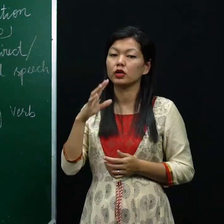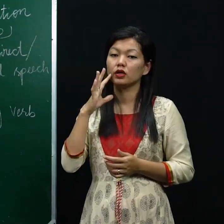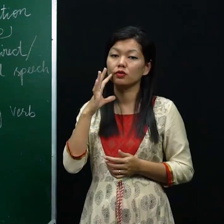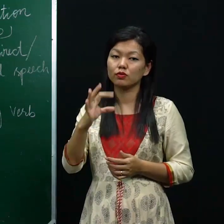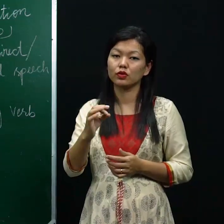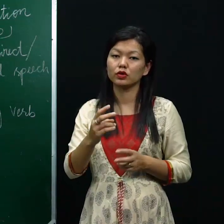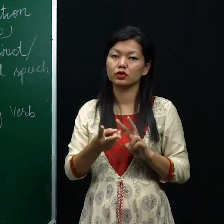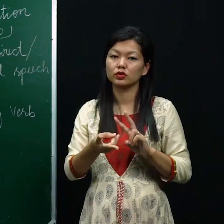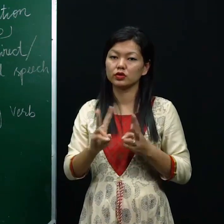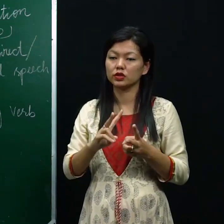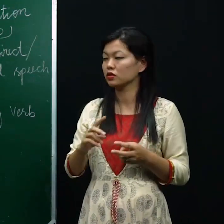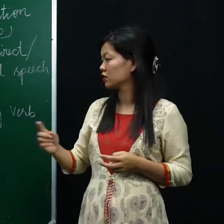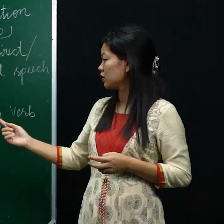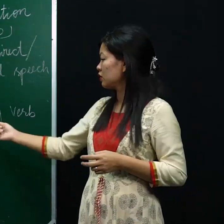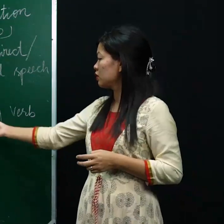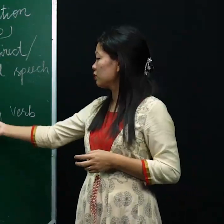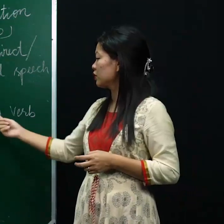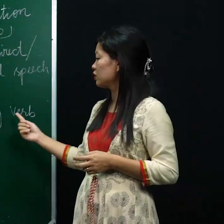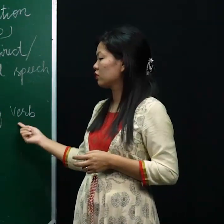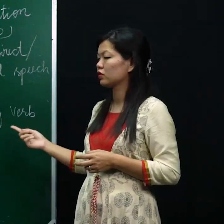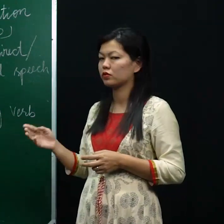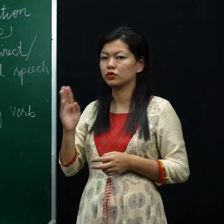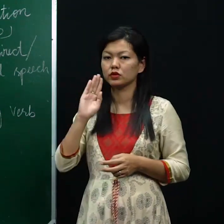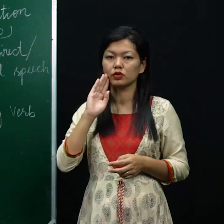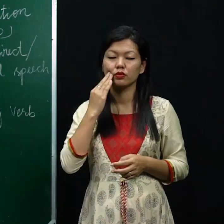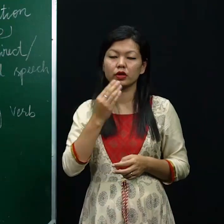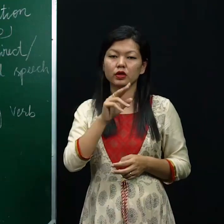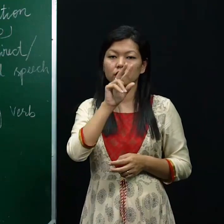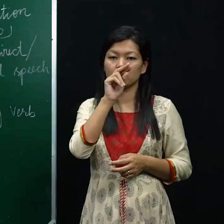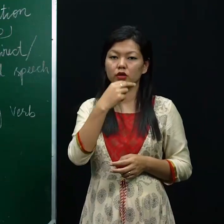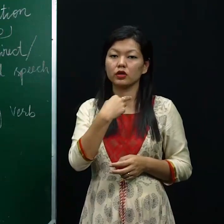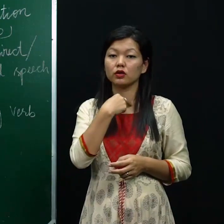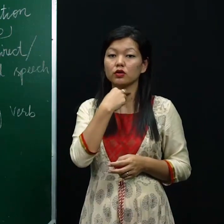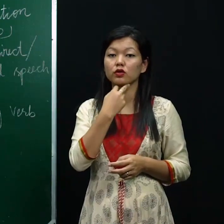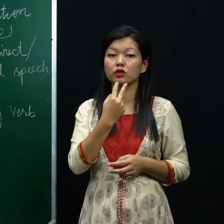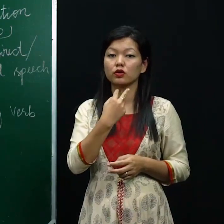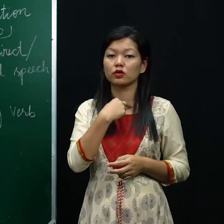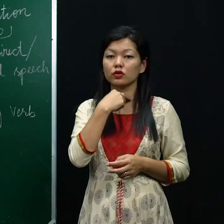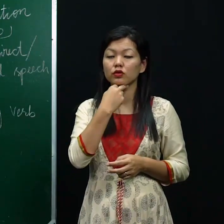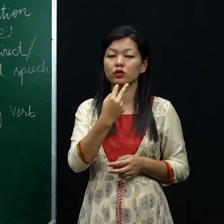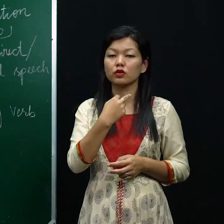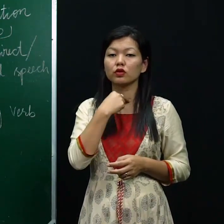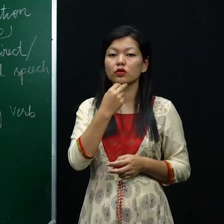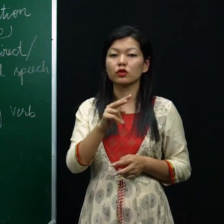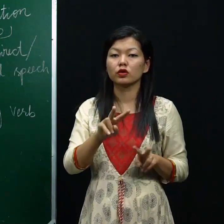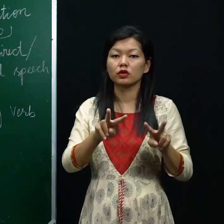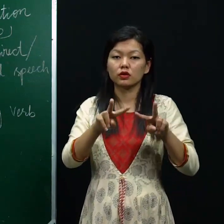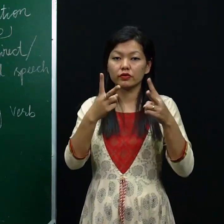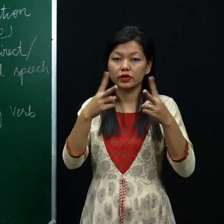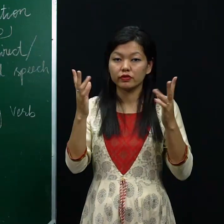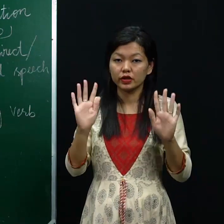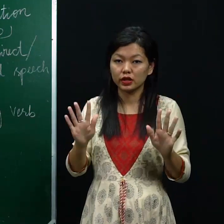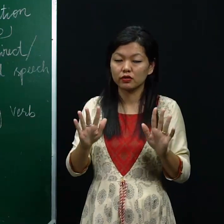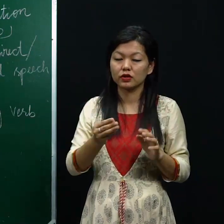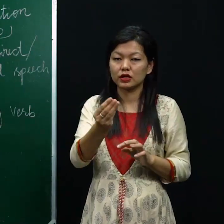to change the reporting verbs according to the tone of the sentence. And in a sentence which